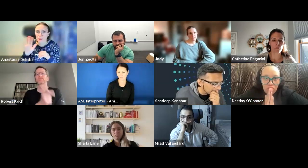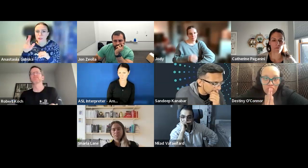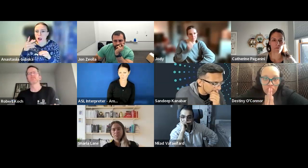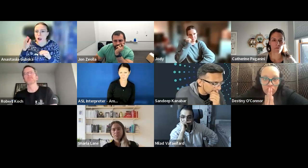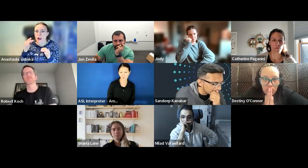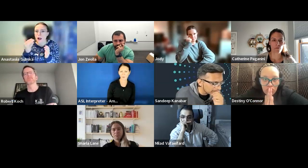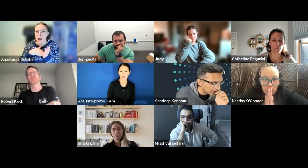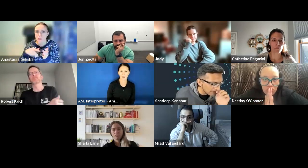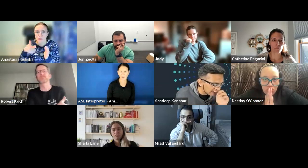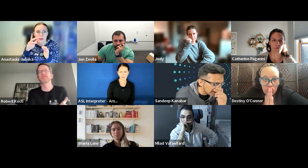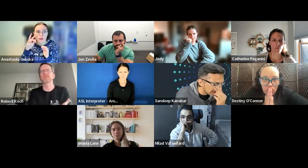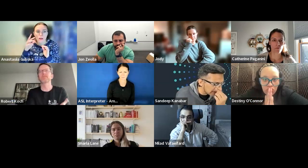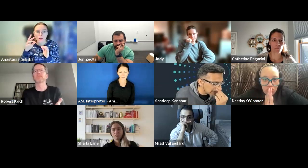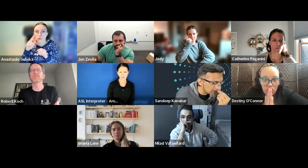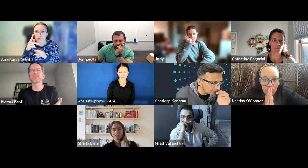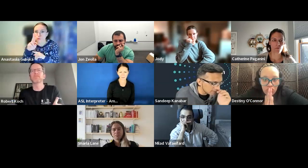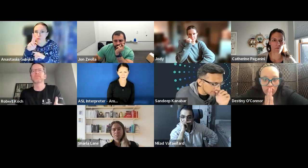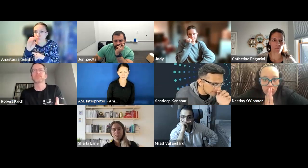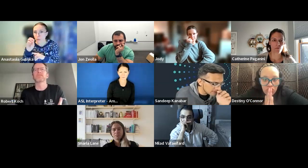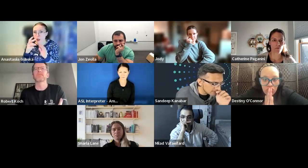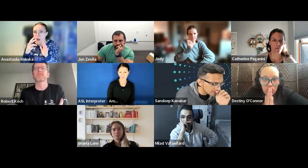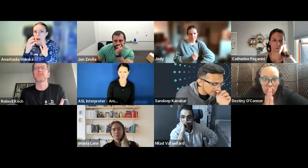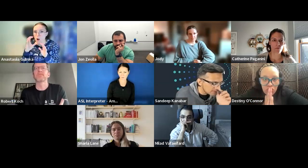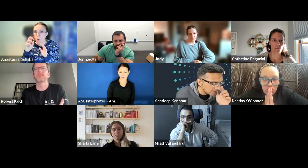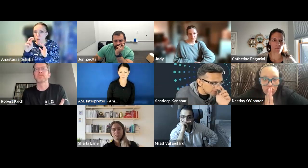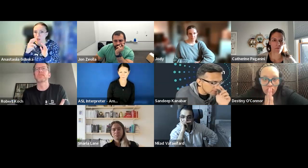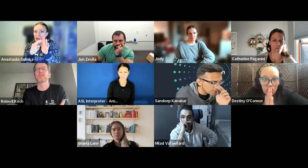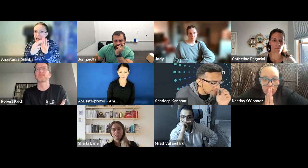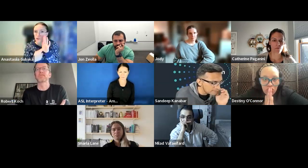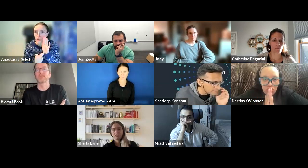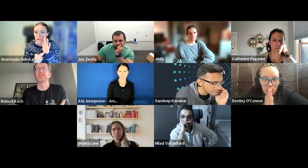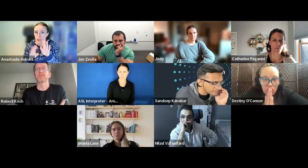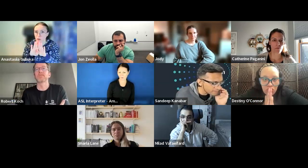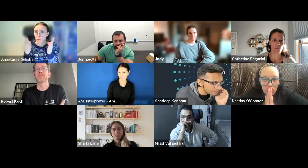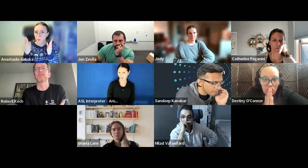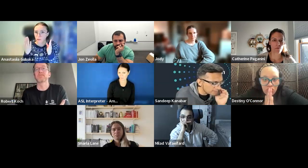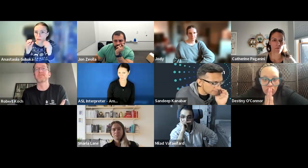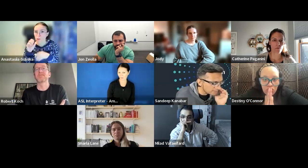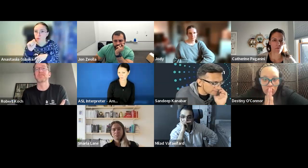For the interpreter though, I think we just need to clarify what you said. So